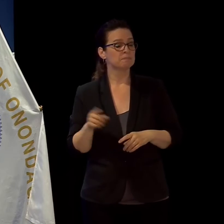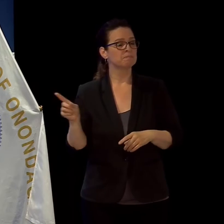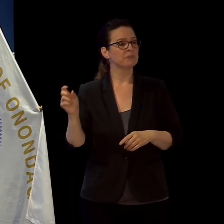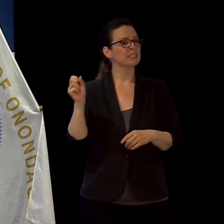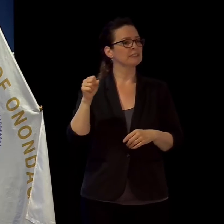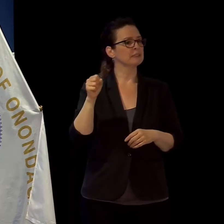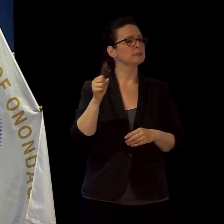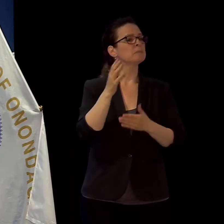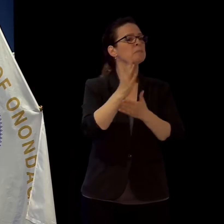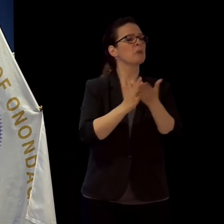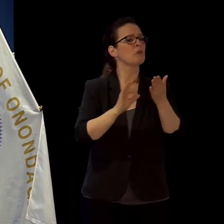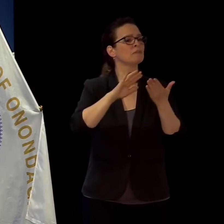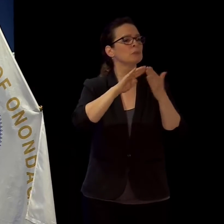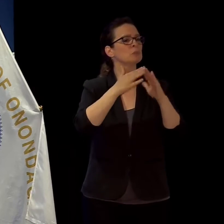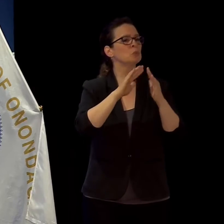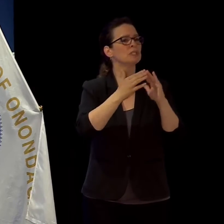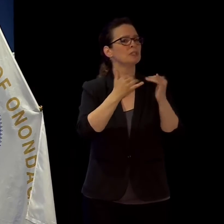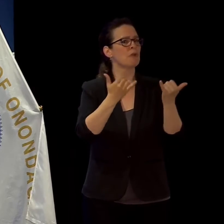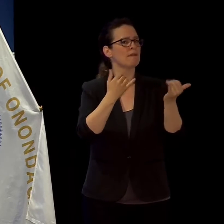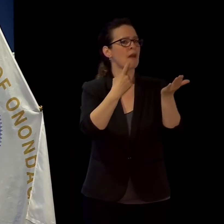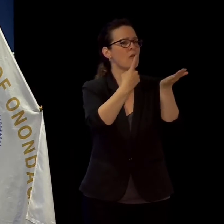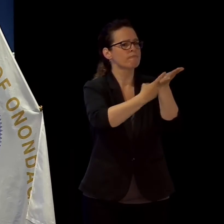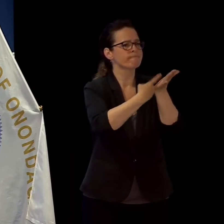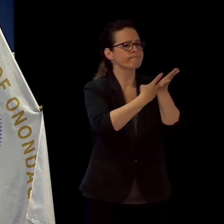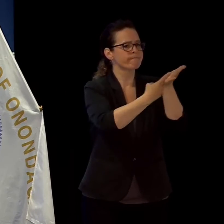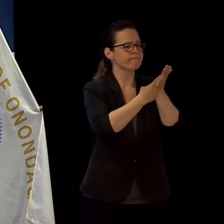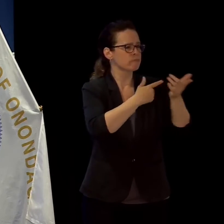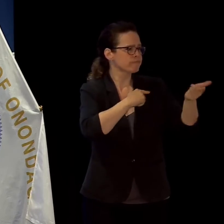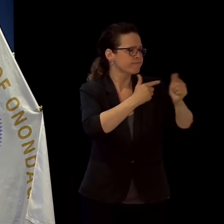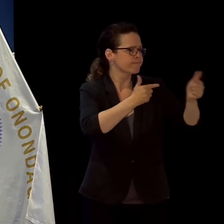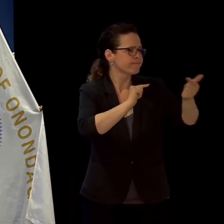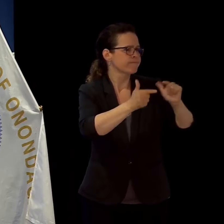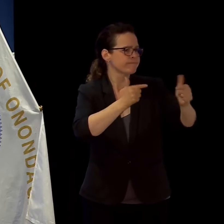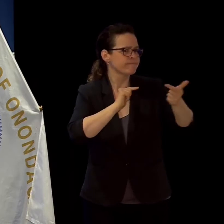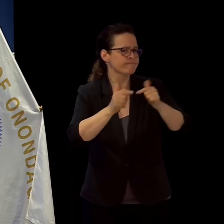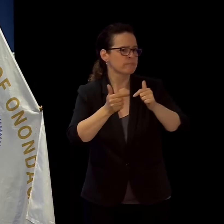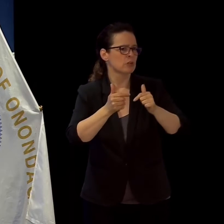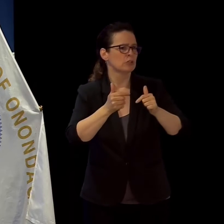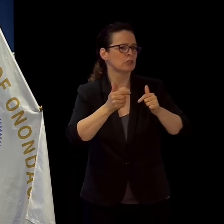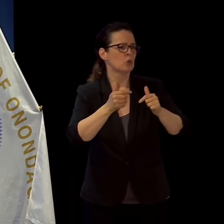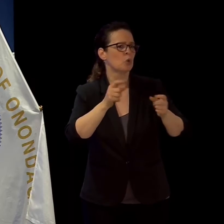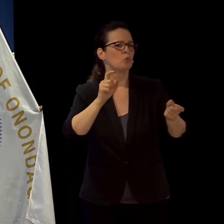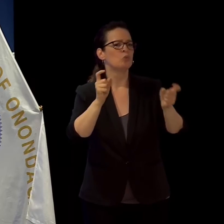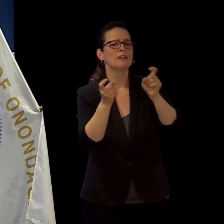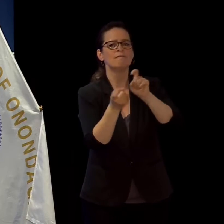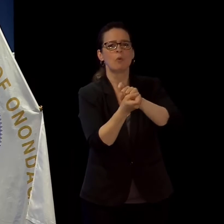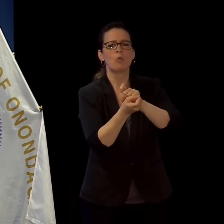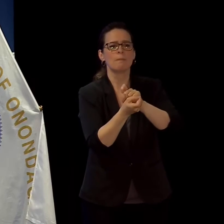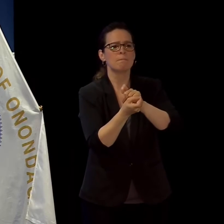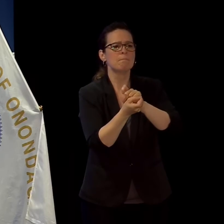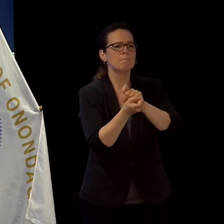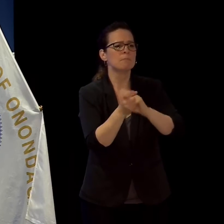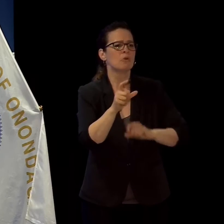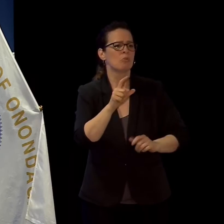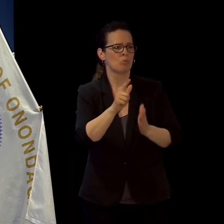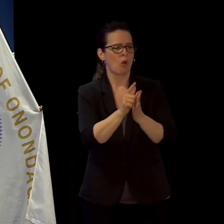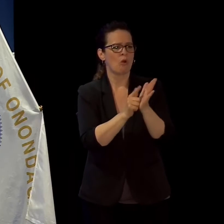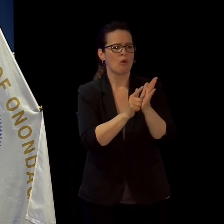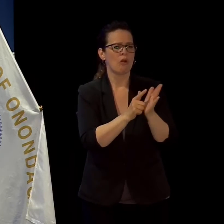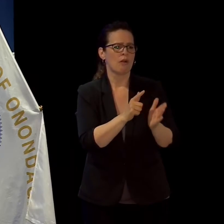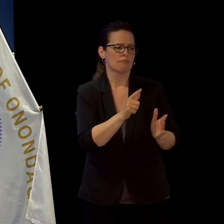our community-wide dialogue on looking at various reforms with how the law enforcement community engages with the public